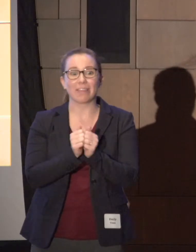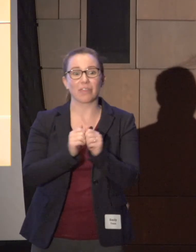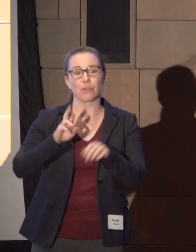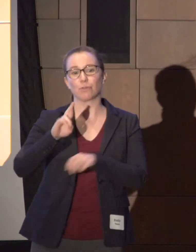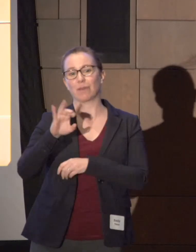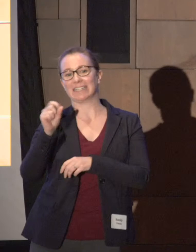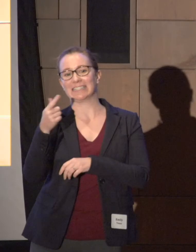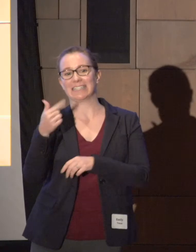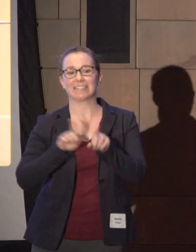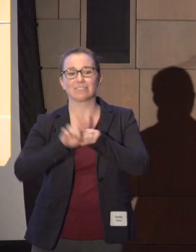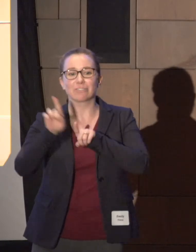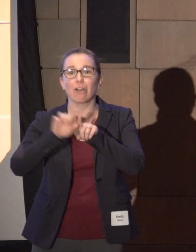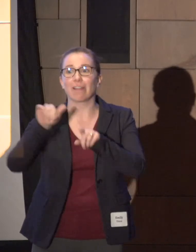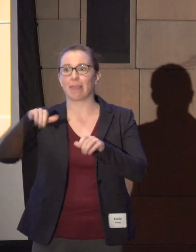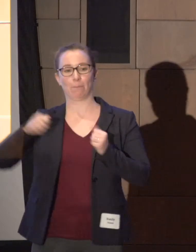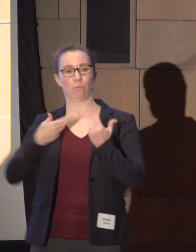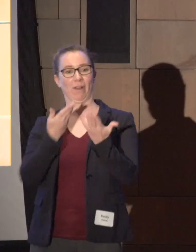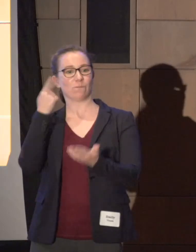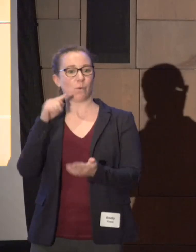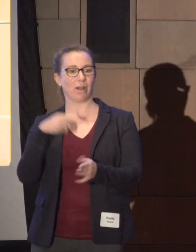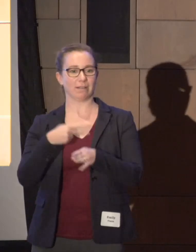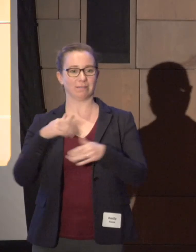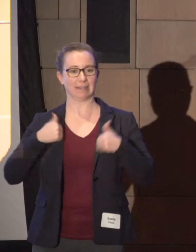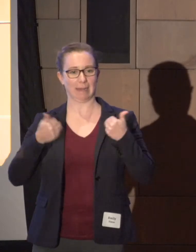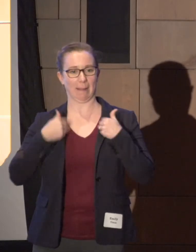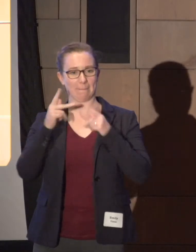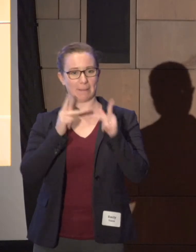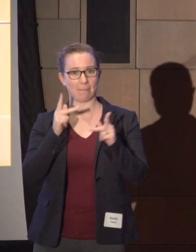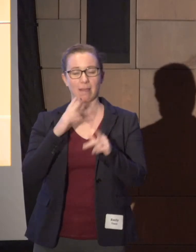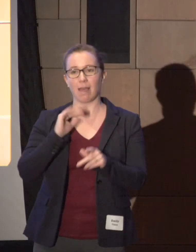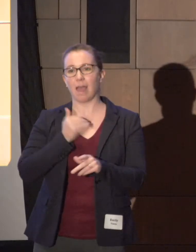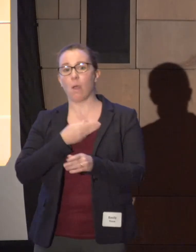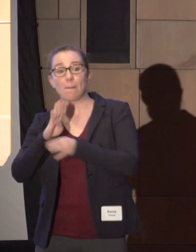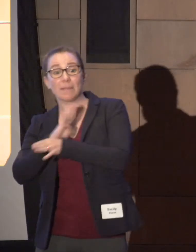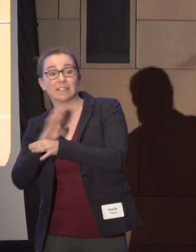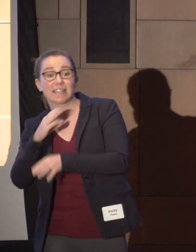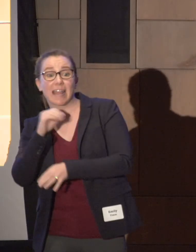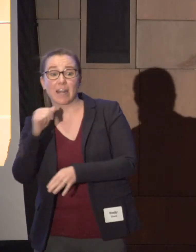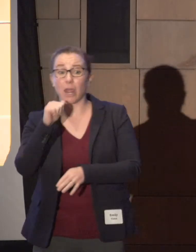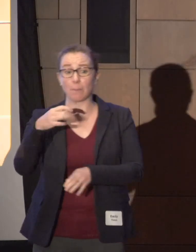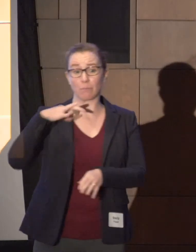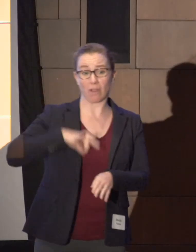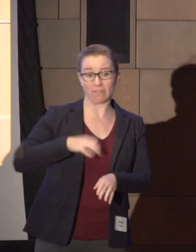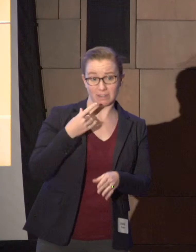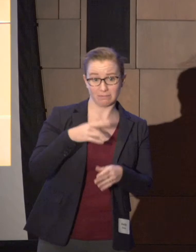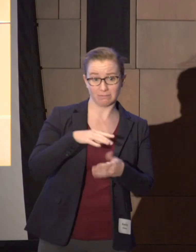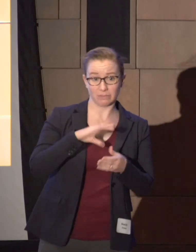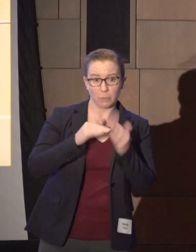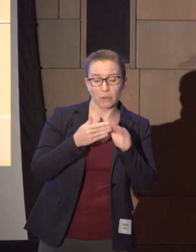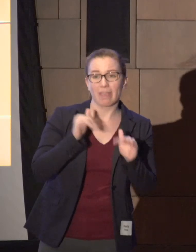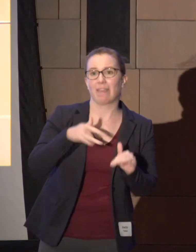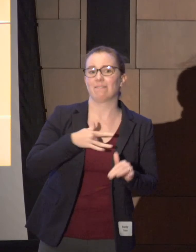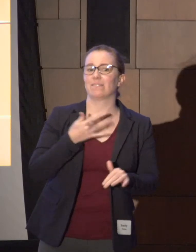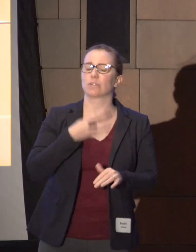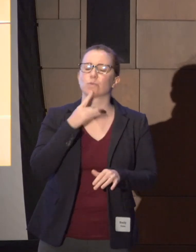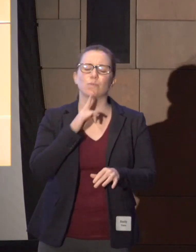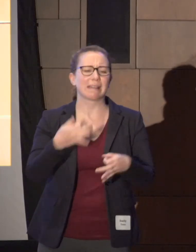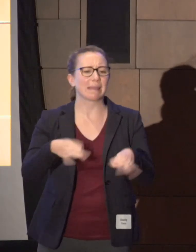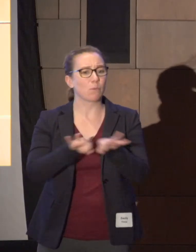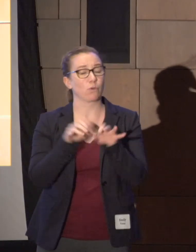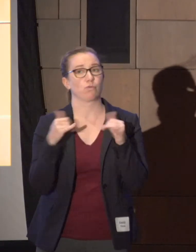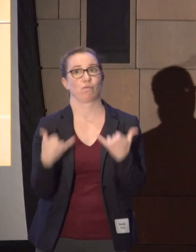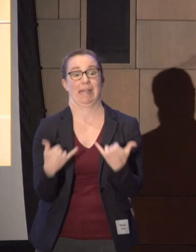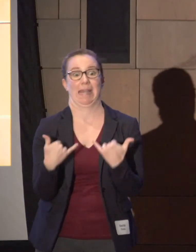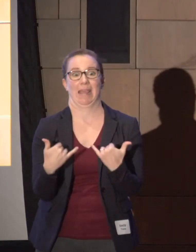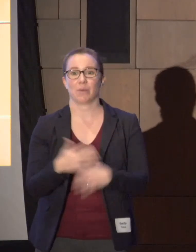Awards provides for young people, our business and nonprofit communities, and leaders throughout the state feels especially important right